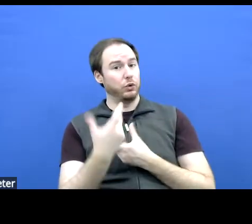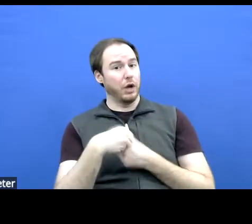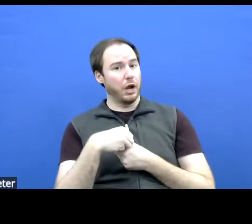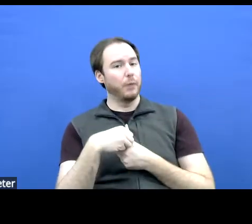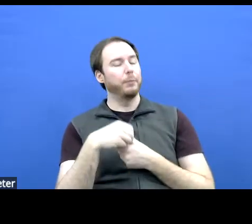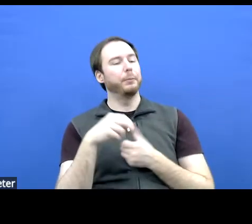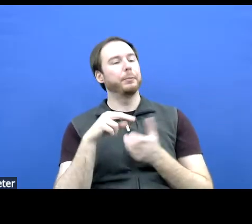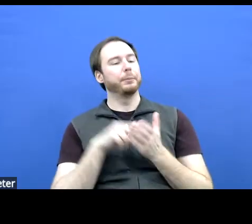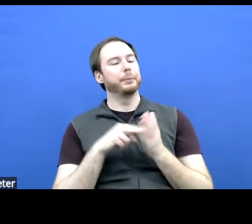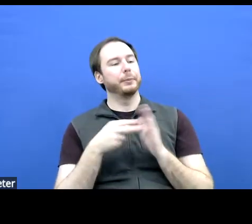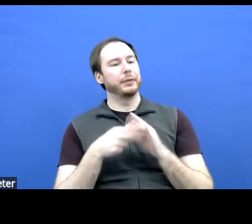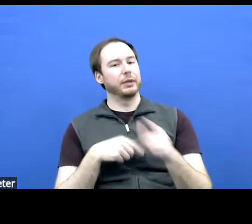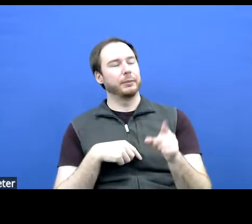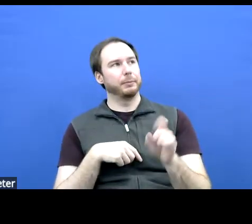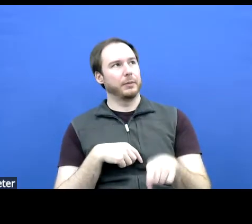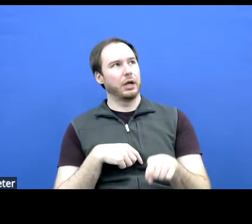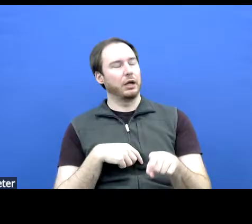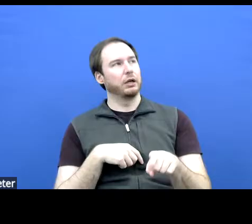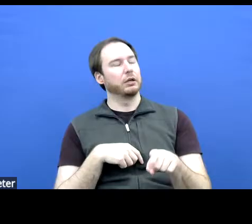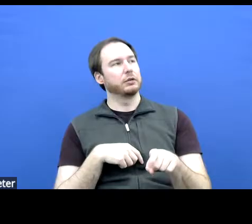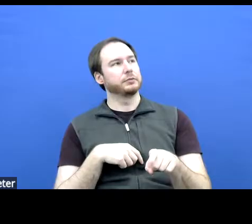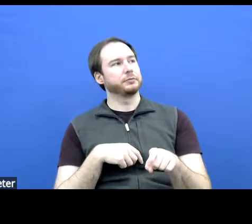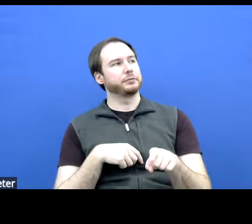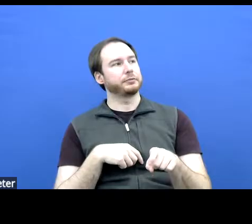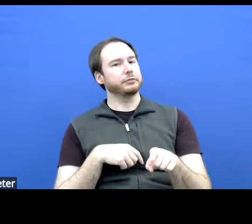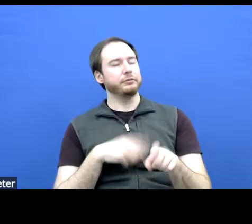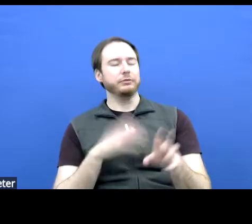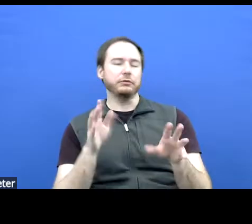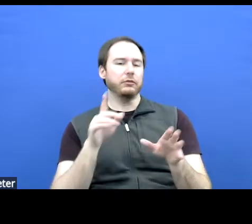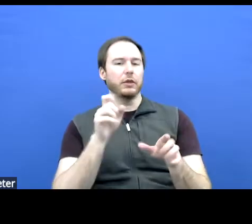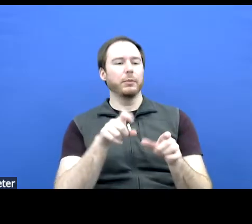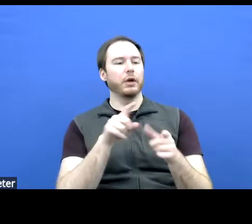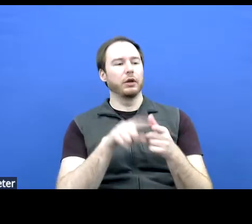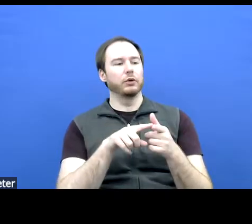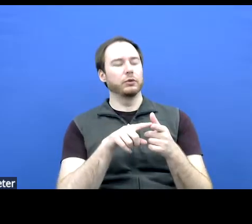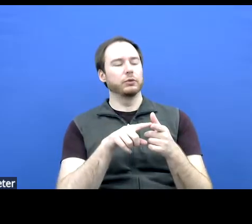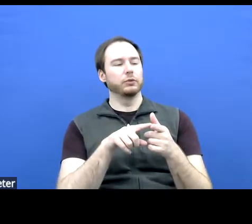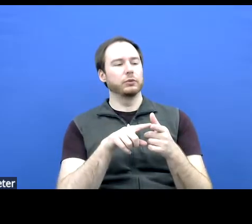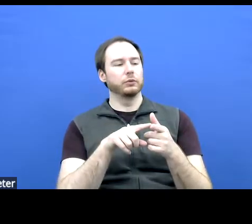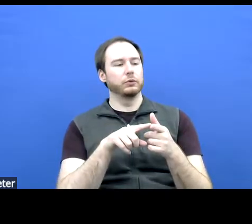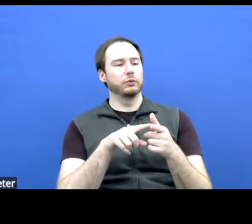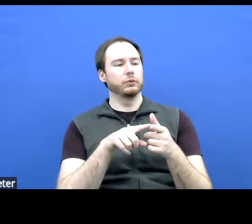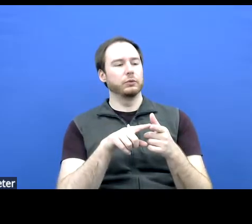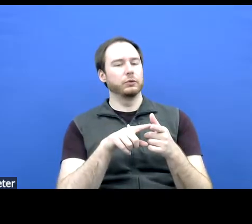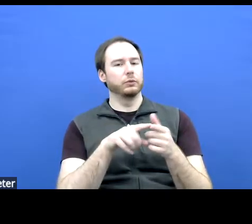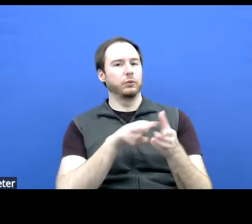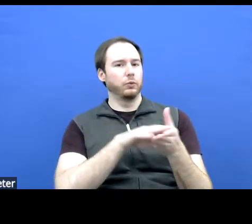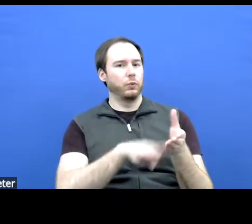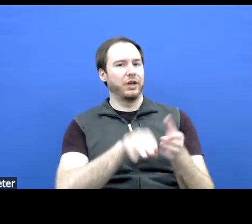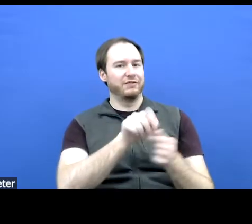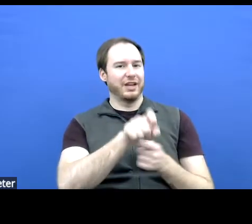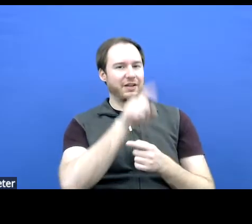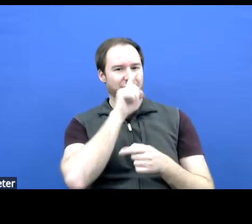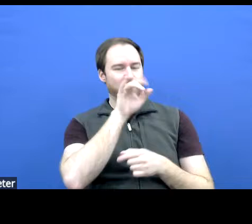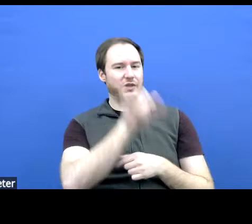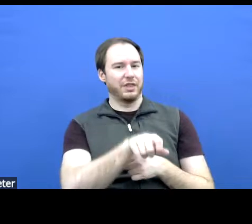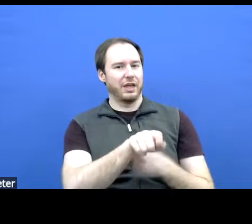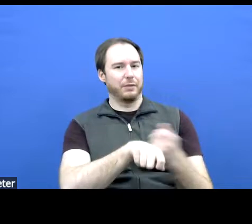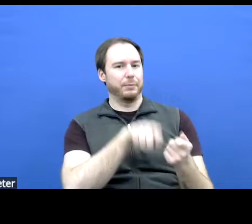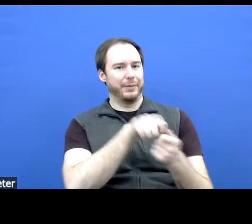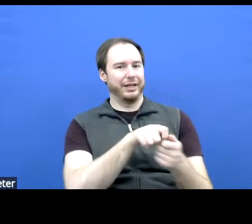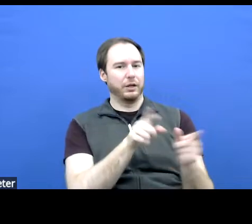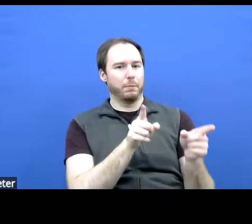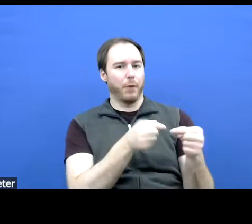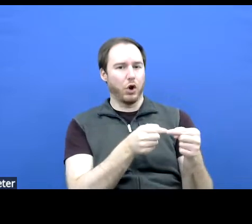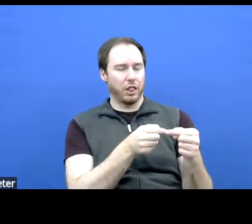to give, they had to essentially waive the tax for that particular